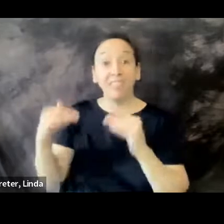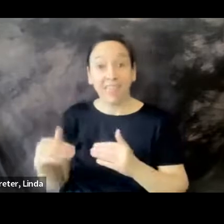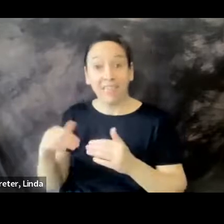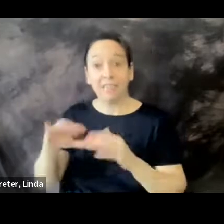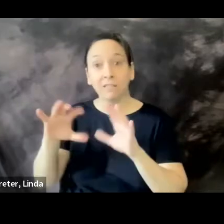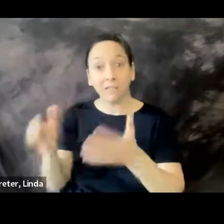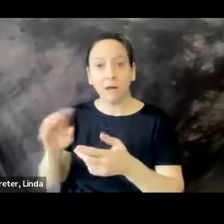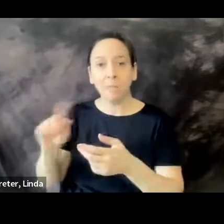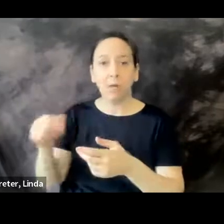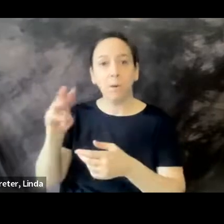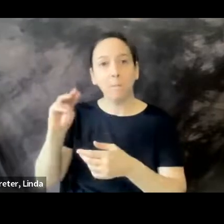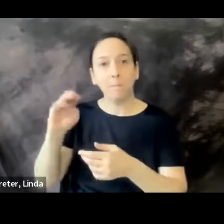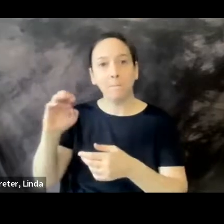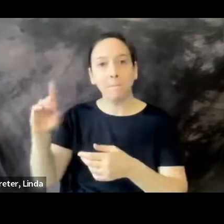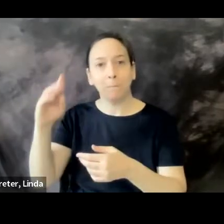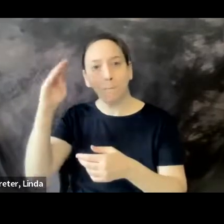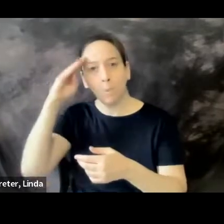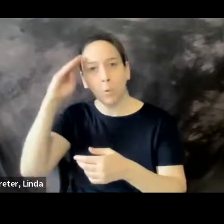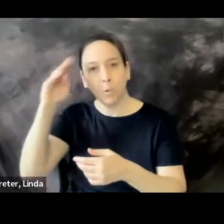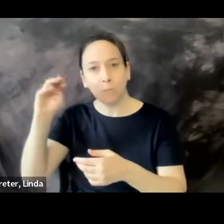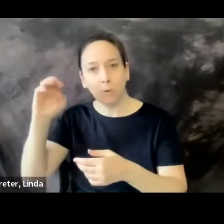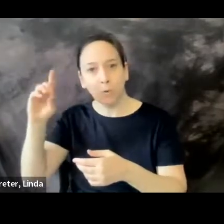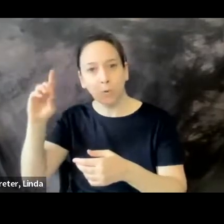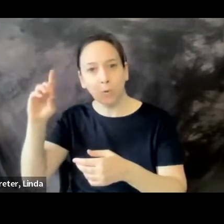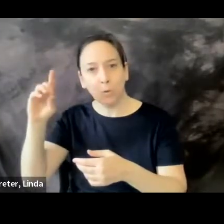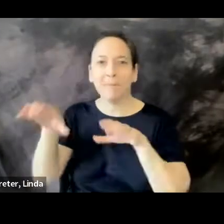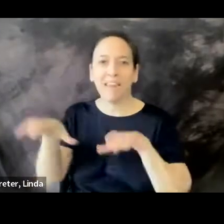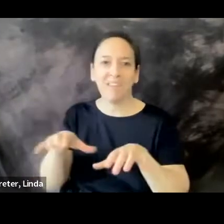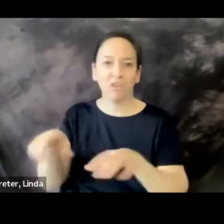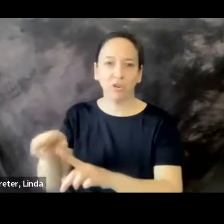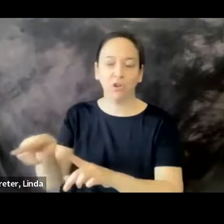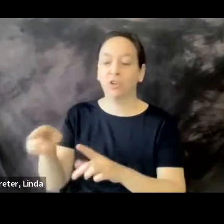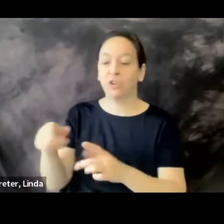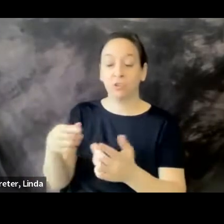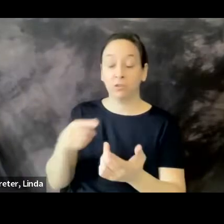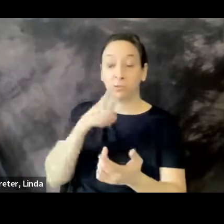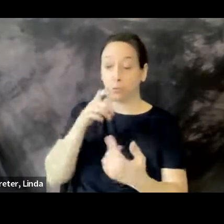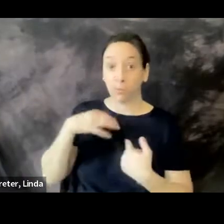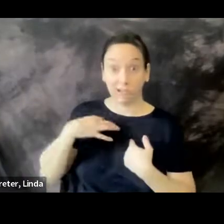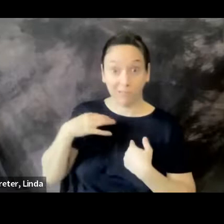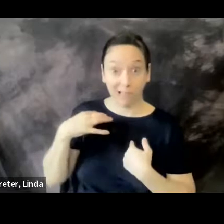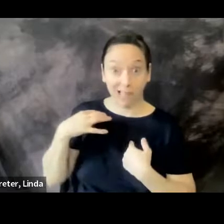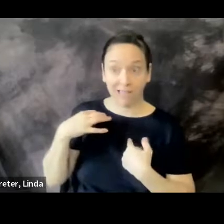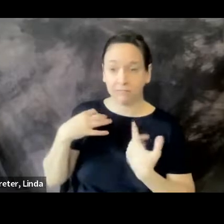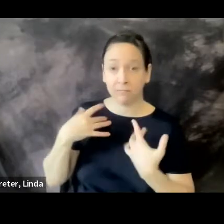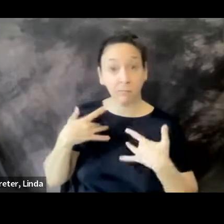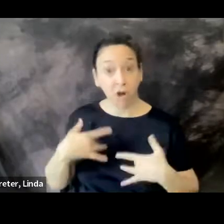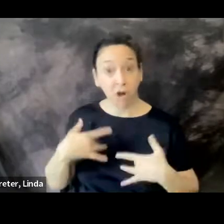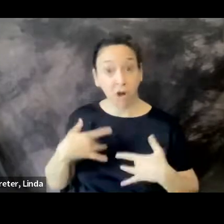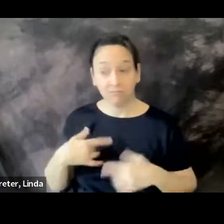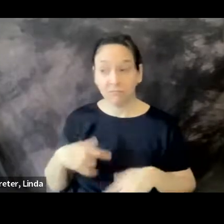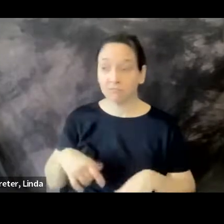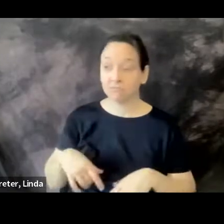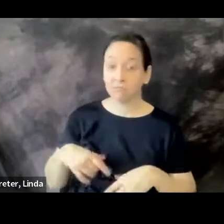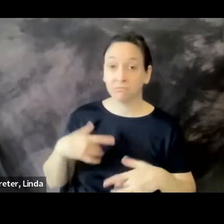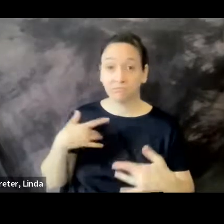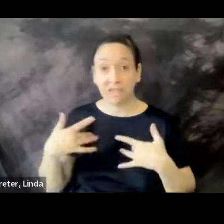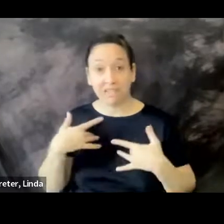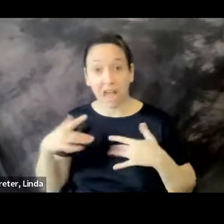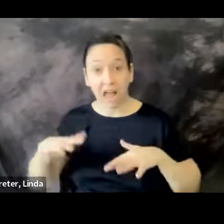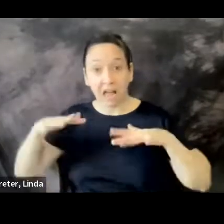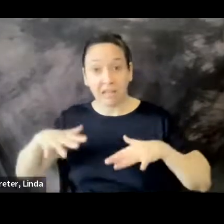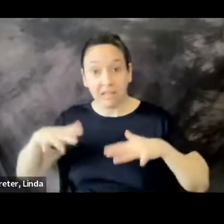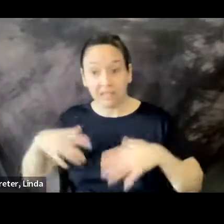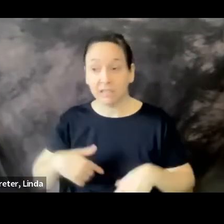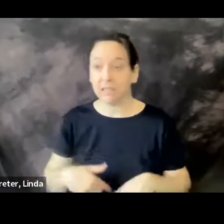behavior. So they determine whether or not the beneficiary or the applicant has depression or anxiety or problems with